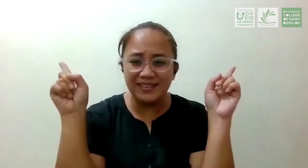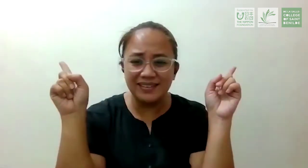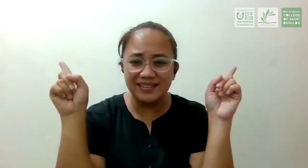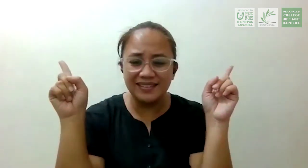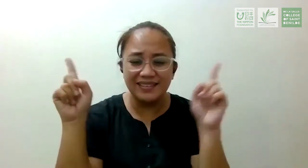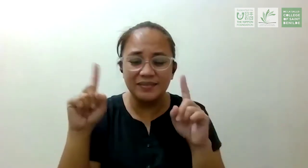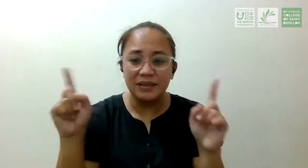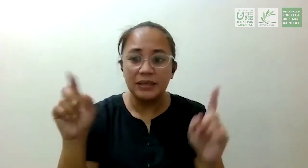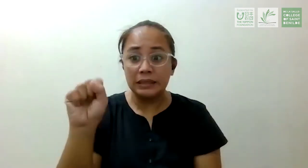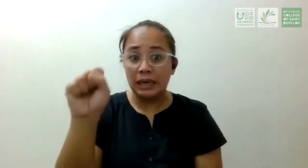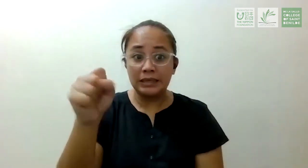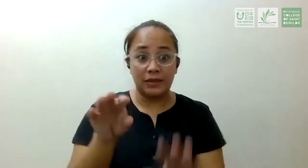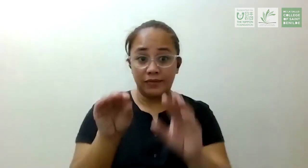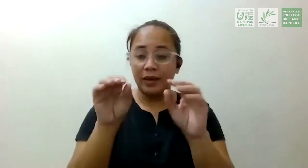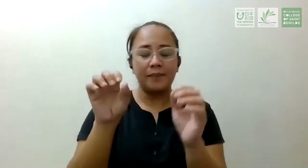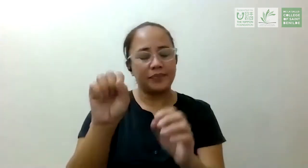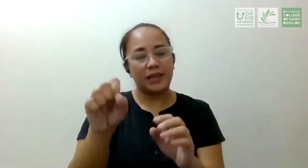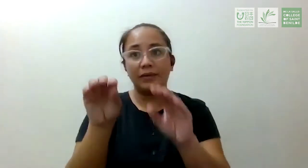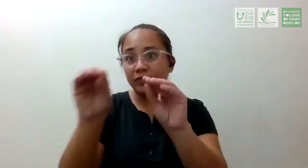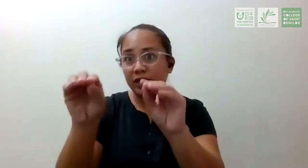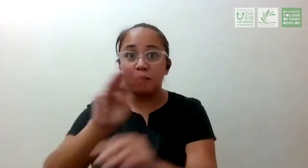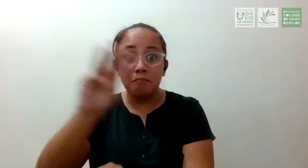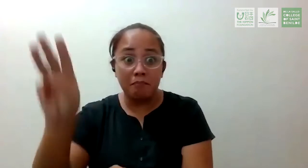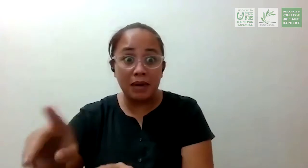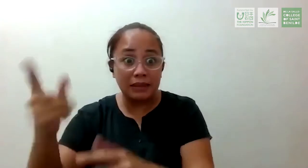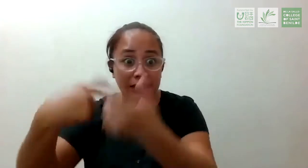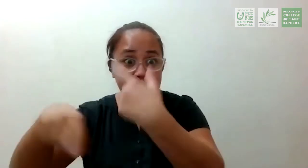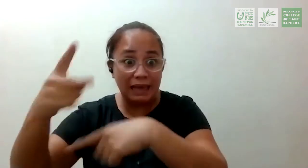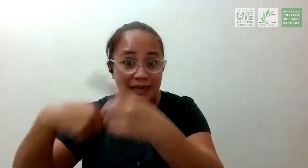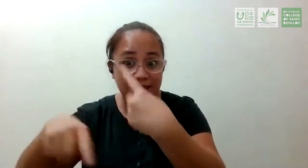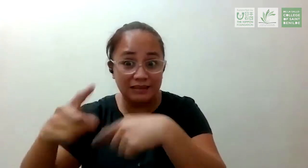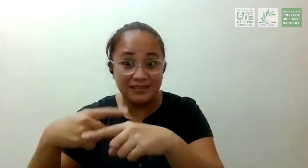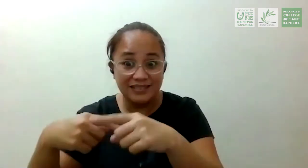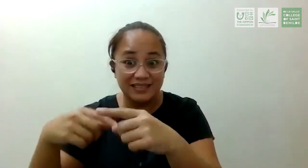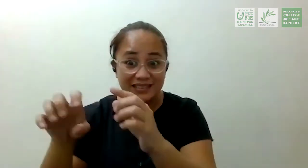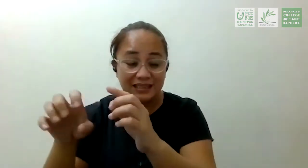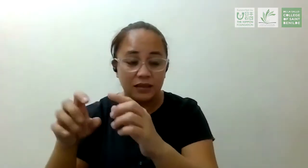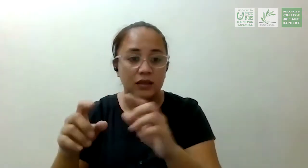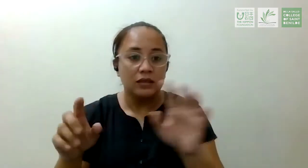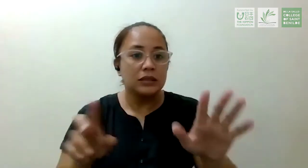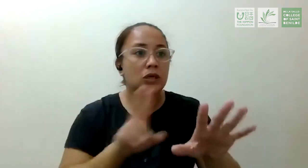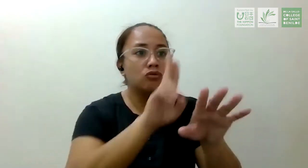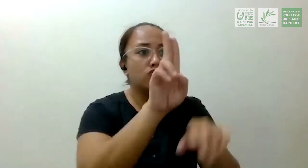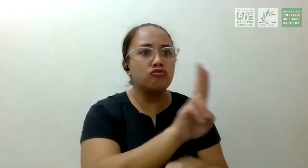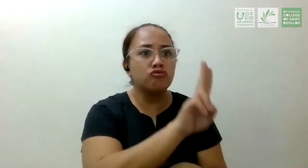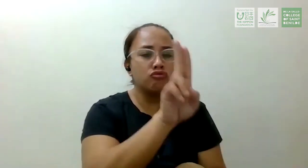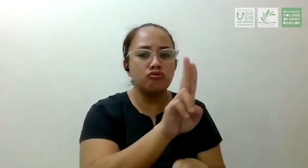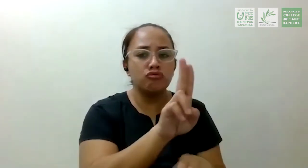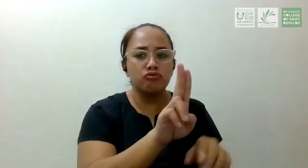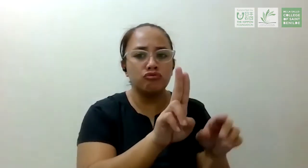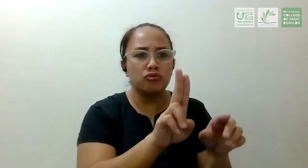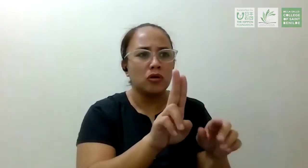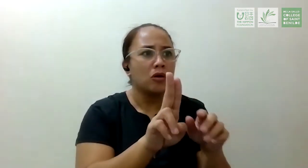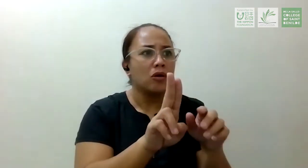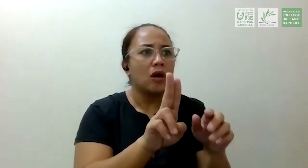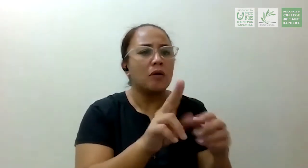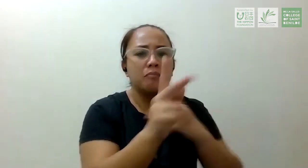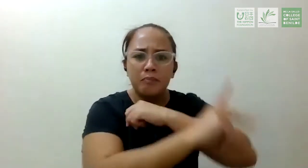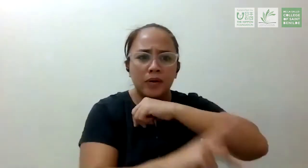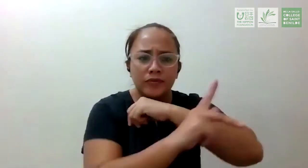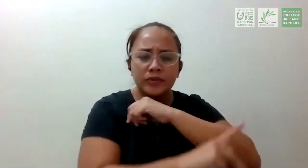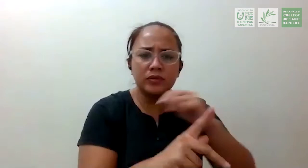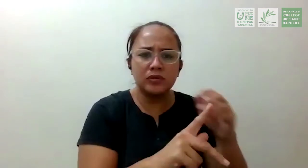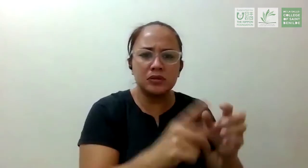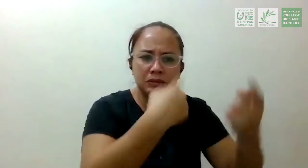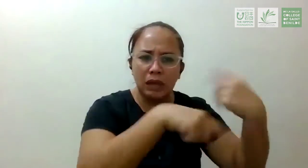Yes, if you're teaching Manila signs and they use a sign from another area, that's fine to ask what their